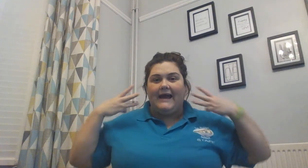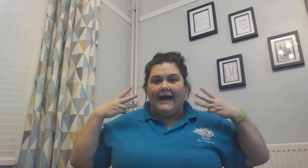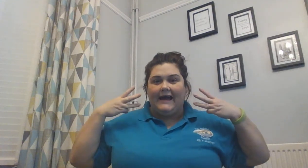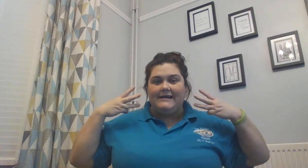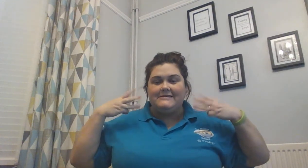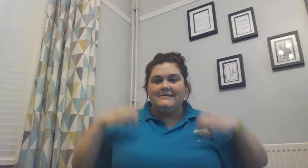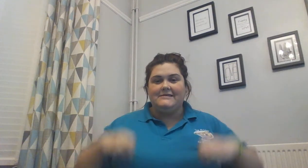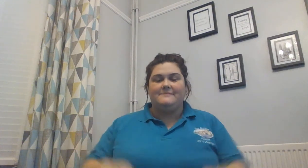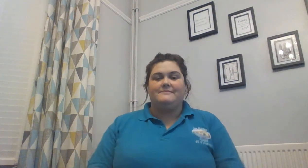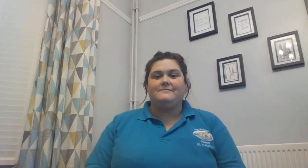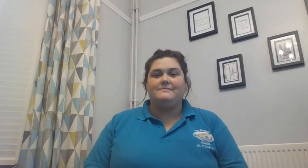Cat.